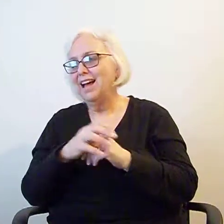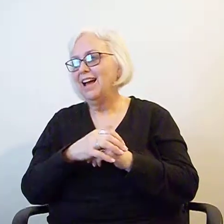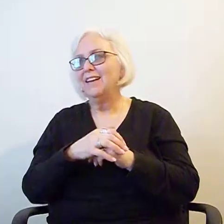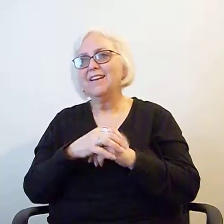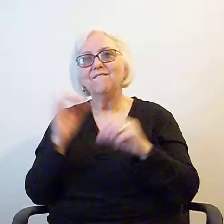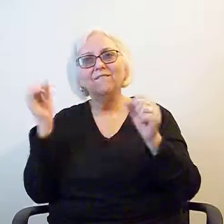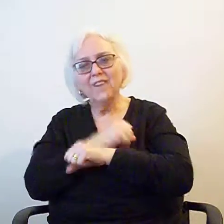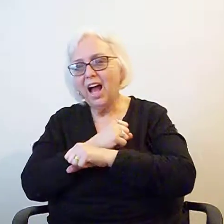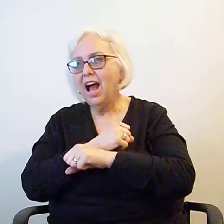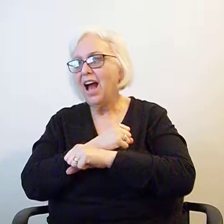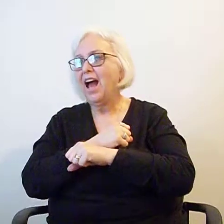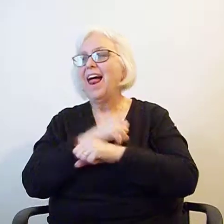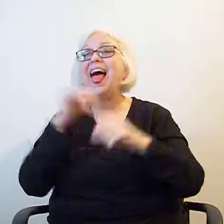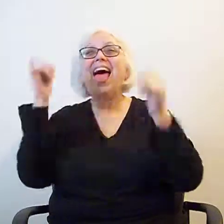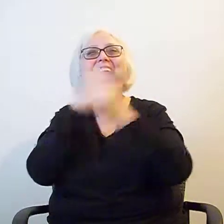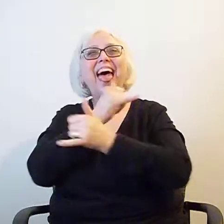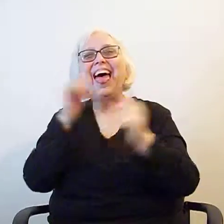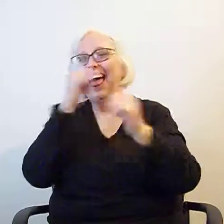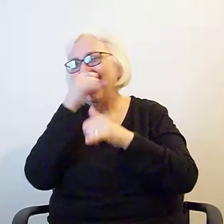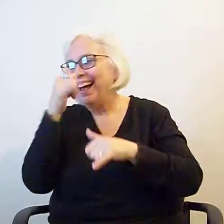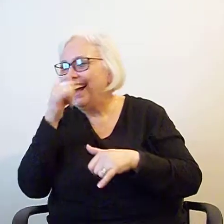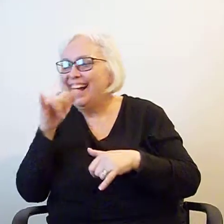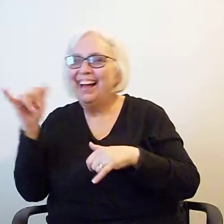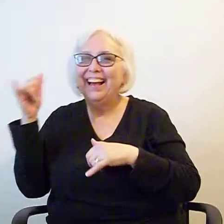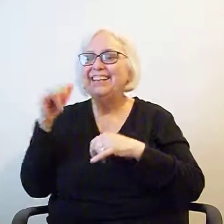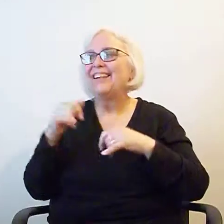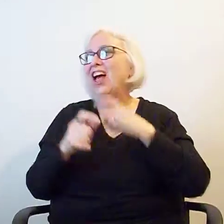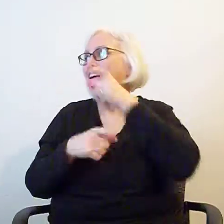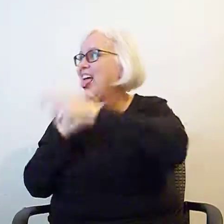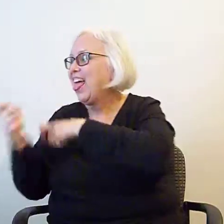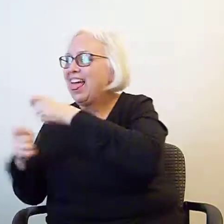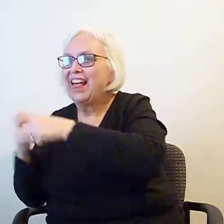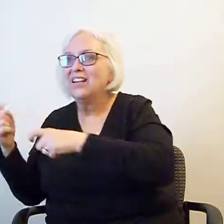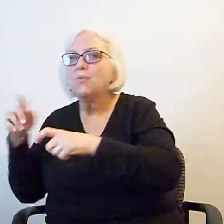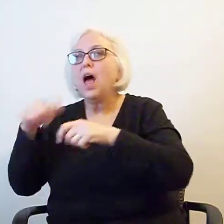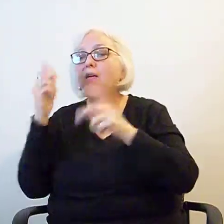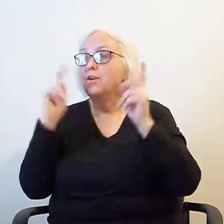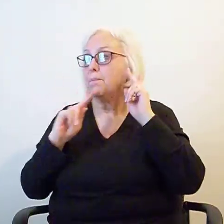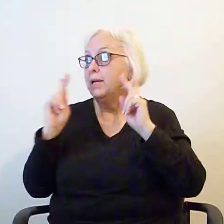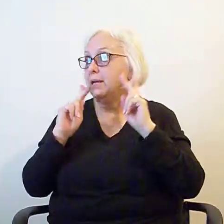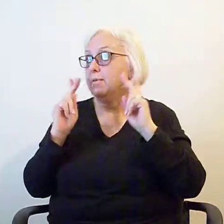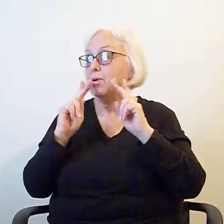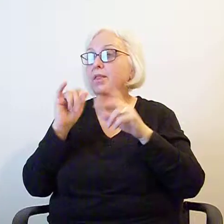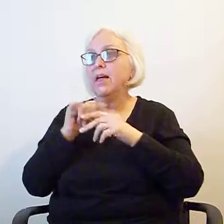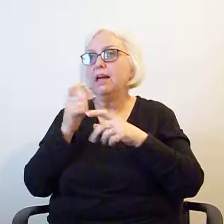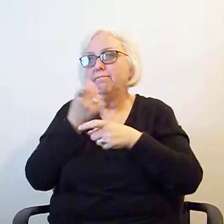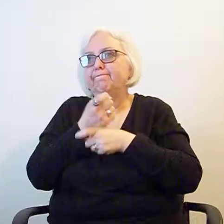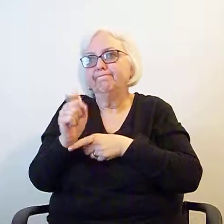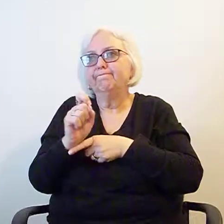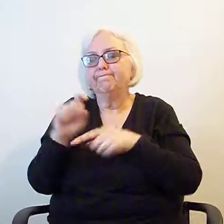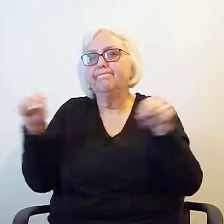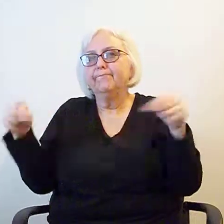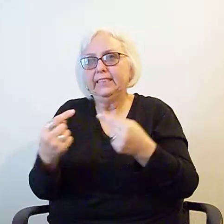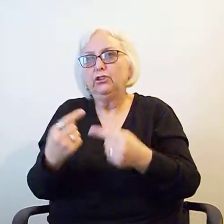fight or horseplay or play around with other people that could result in injury.